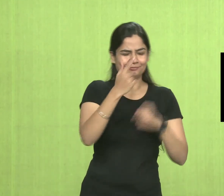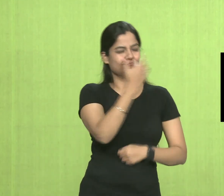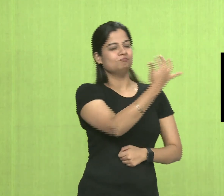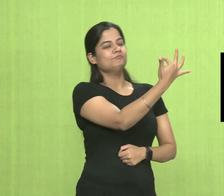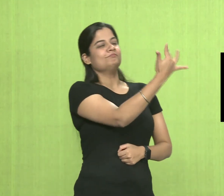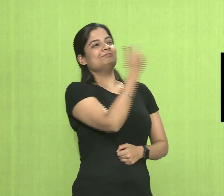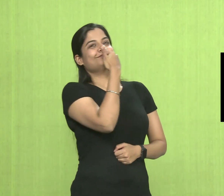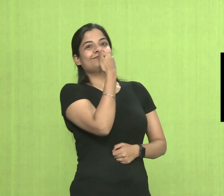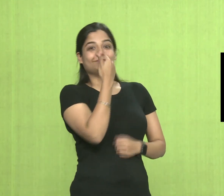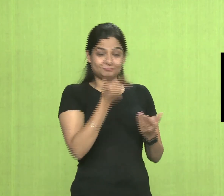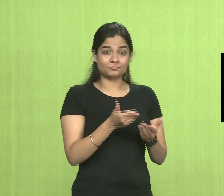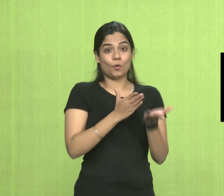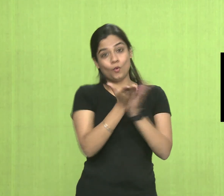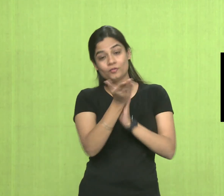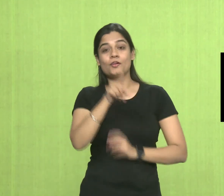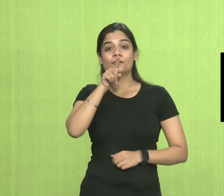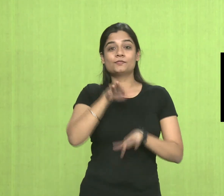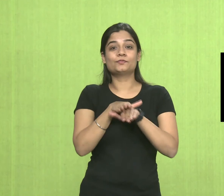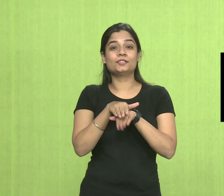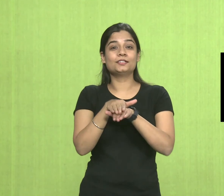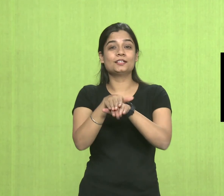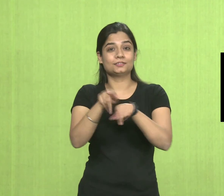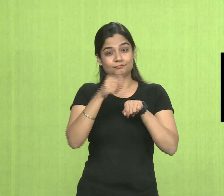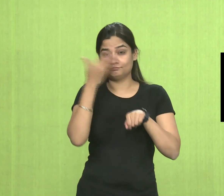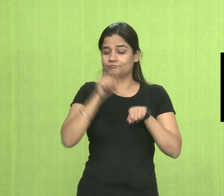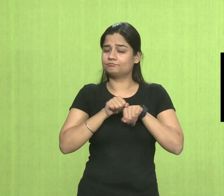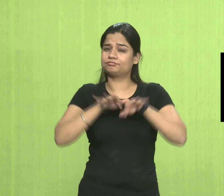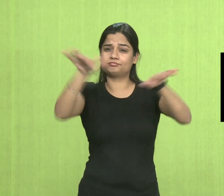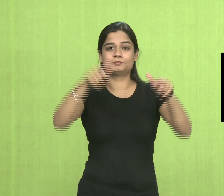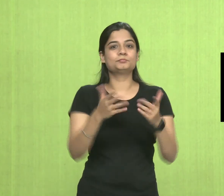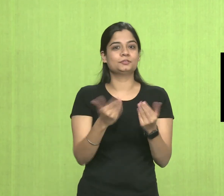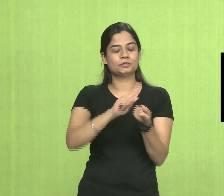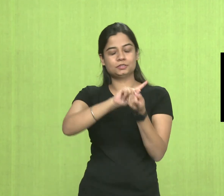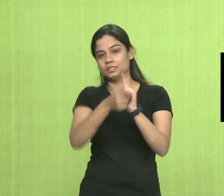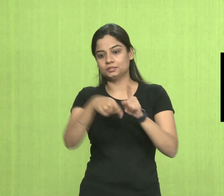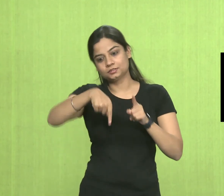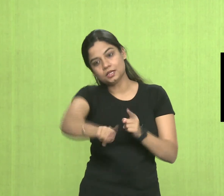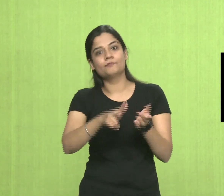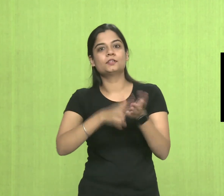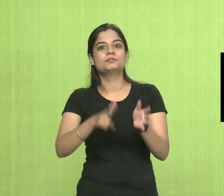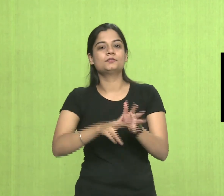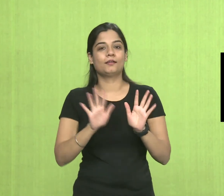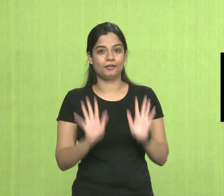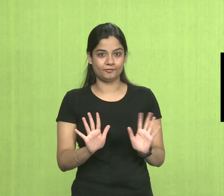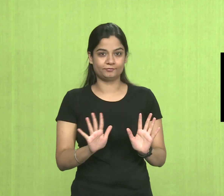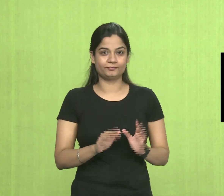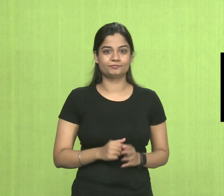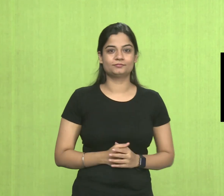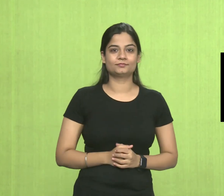can feel that the jeera is coming to your nose. Or you are cooking fish, it has a pungent smell inside the house. So, change in flavor when